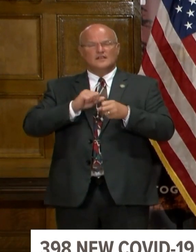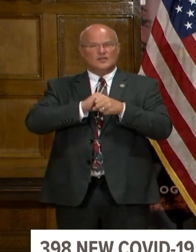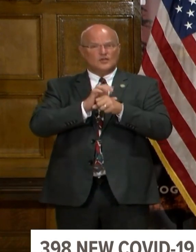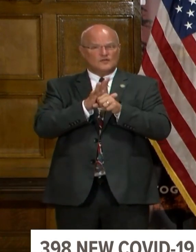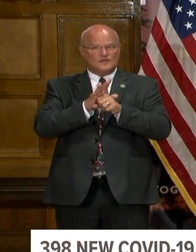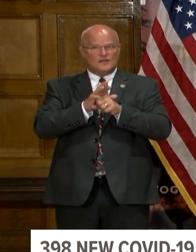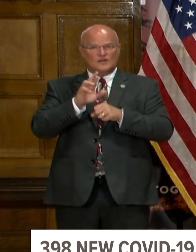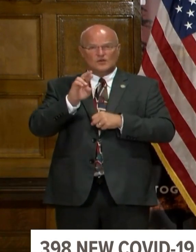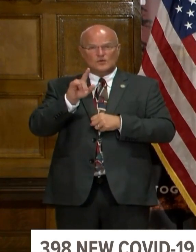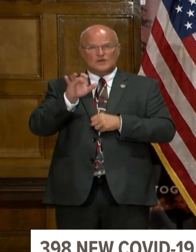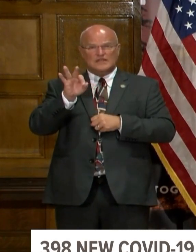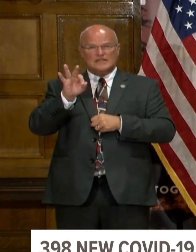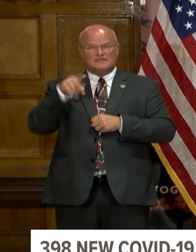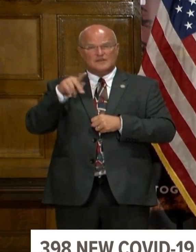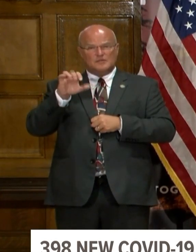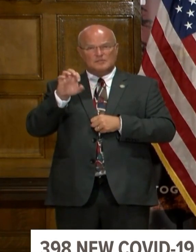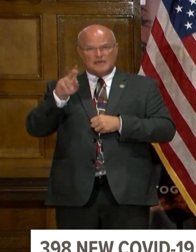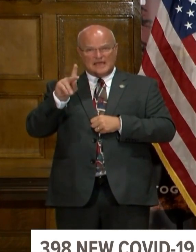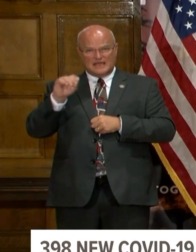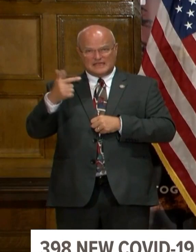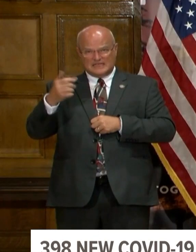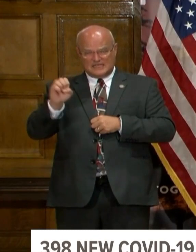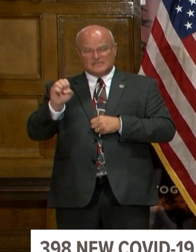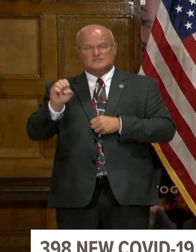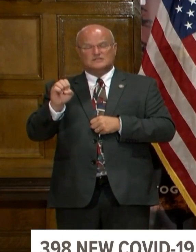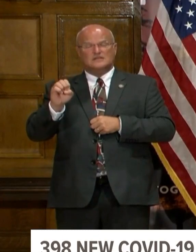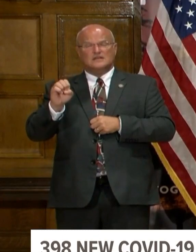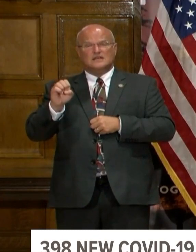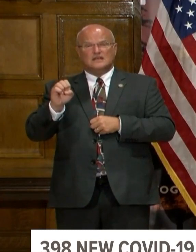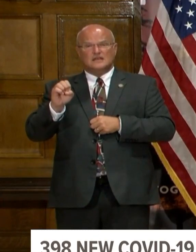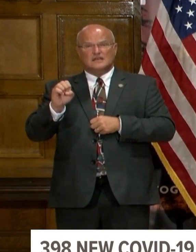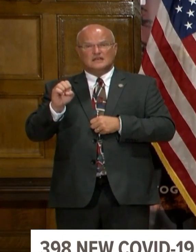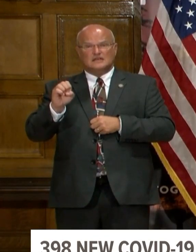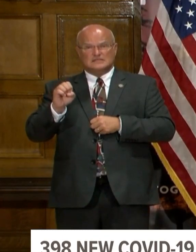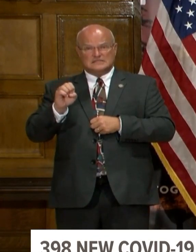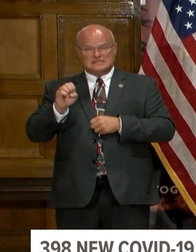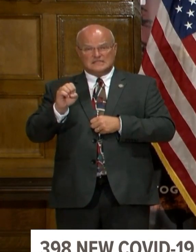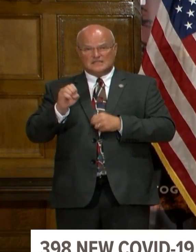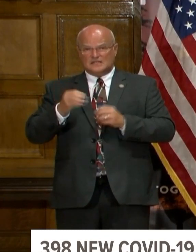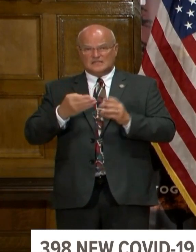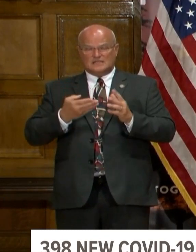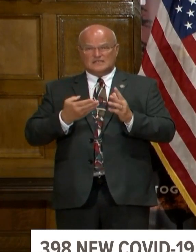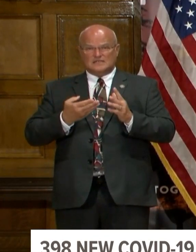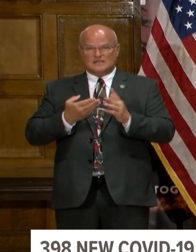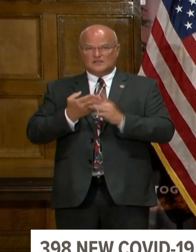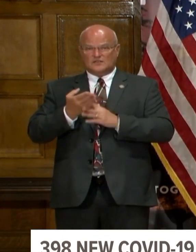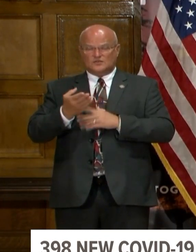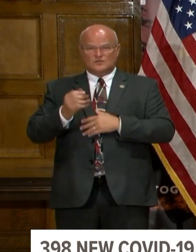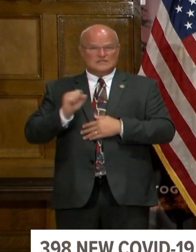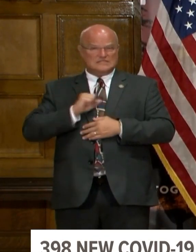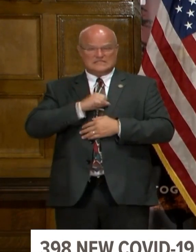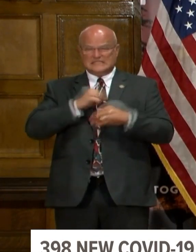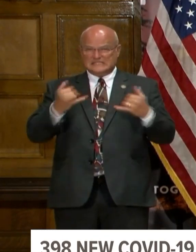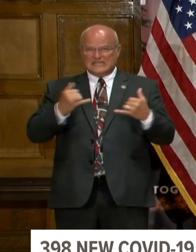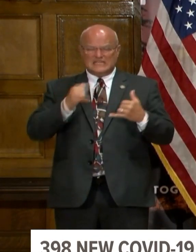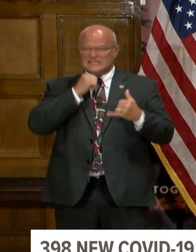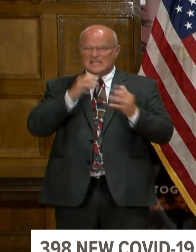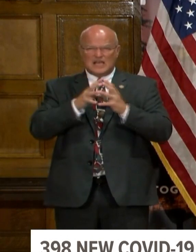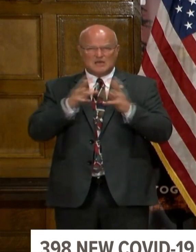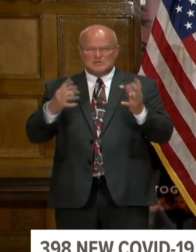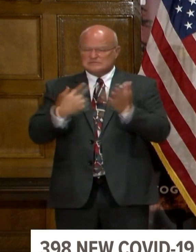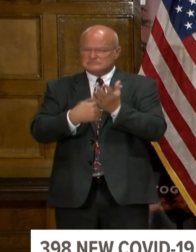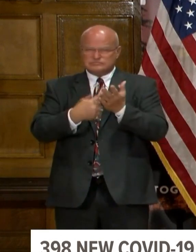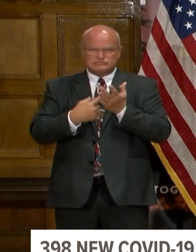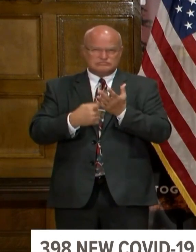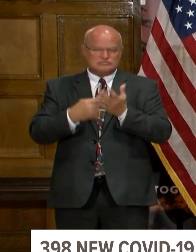coronavirus relief package, the slimmed down version, it didn't get through. They didn't get through the Senate today. It looks like there's not much hope of